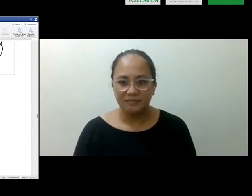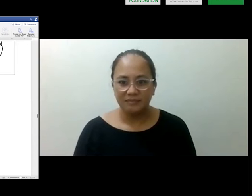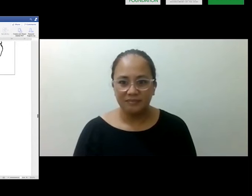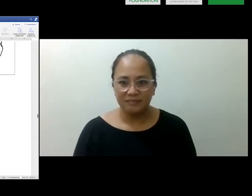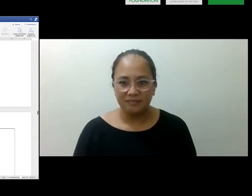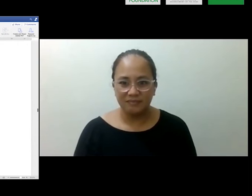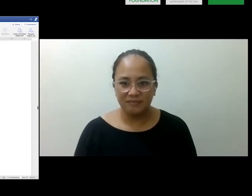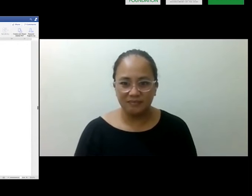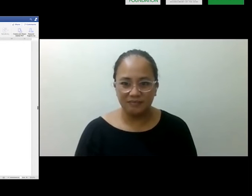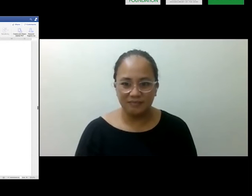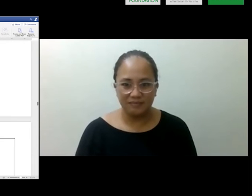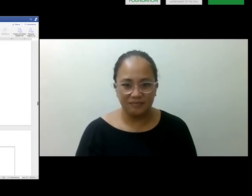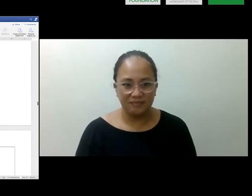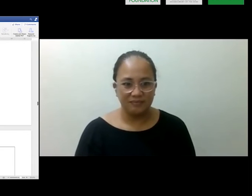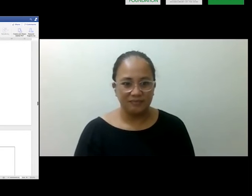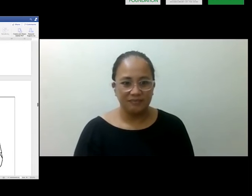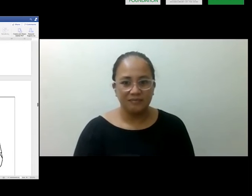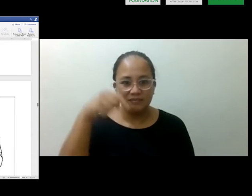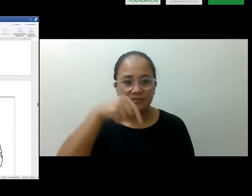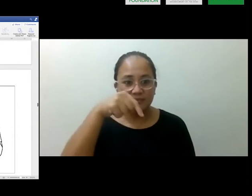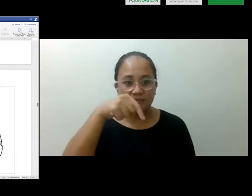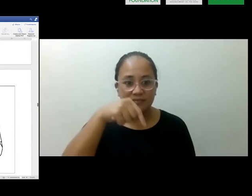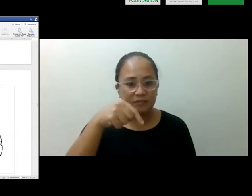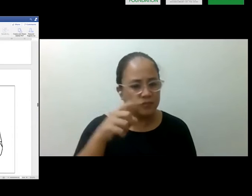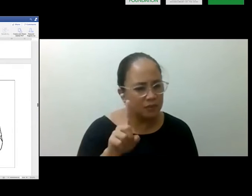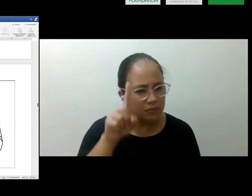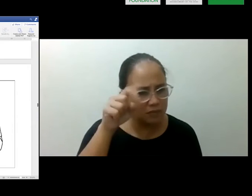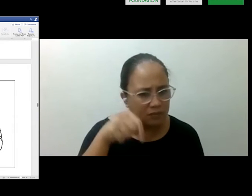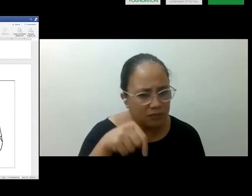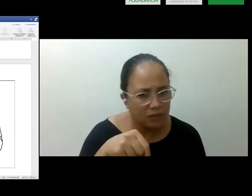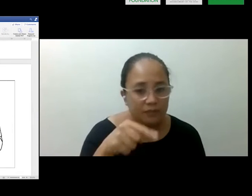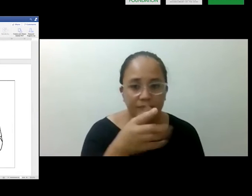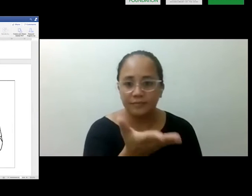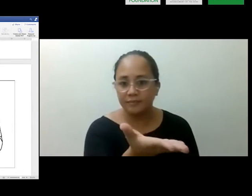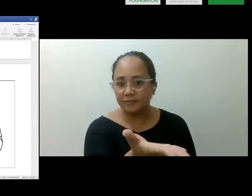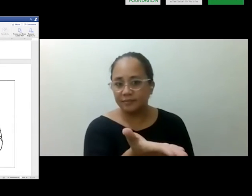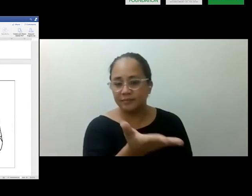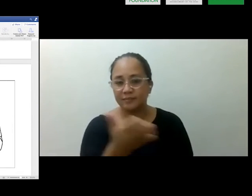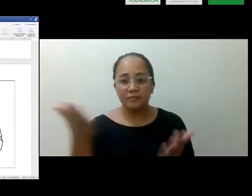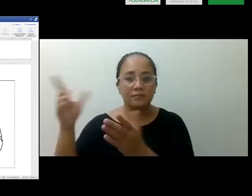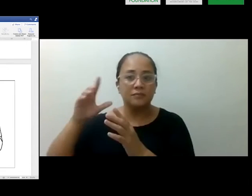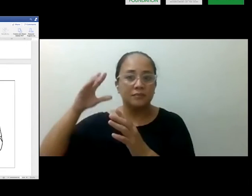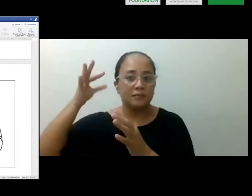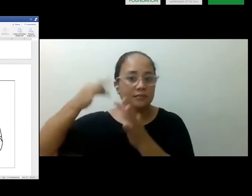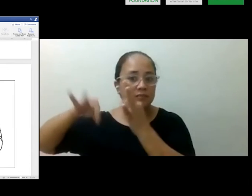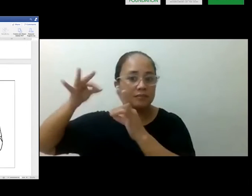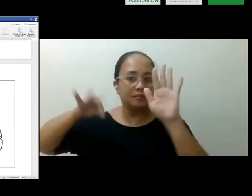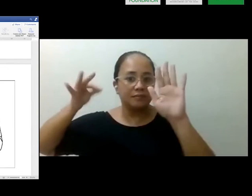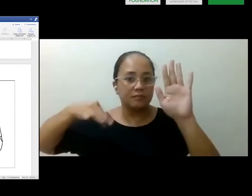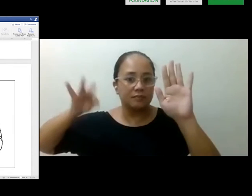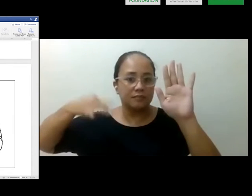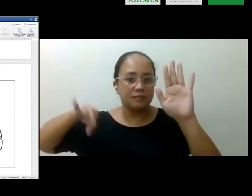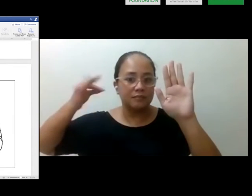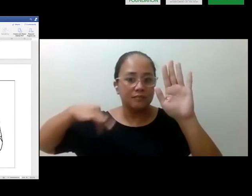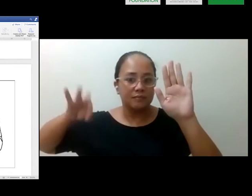So down below, is it up above or where is it? Yeah, there it is. We'll add this in the vocabulary. We'll add